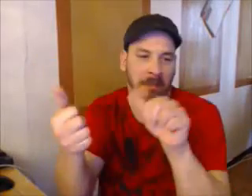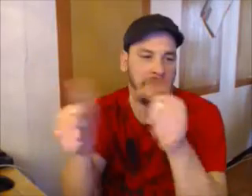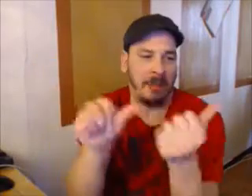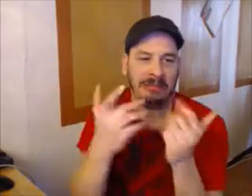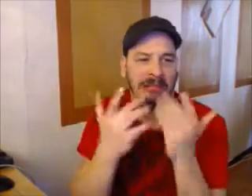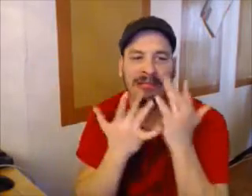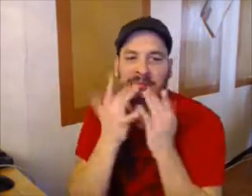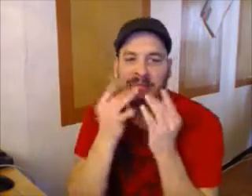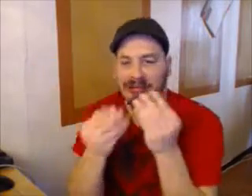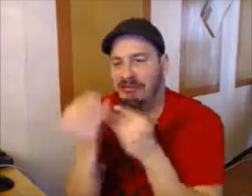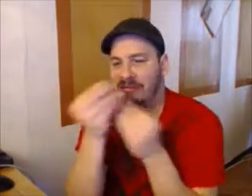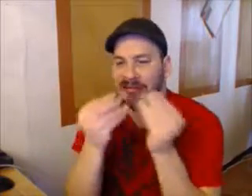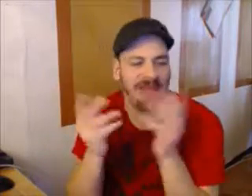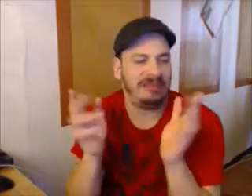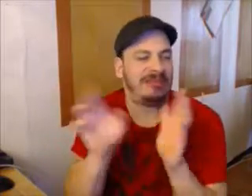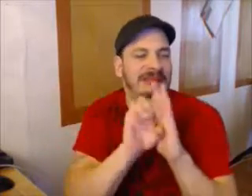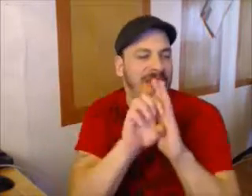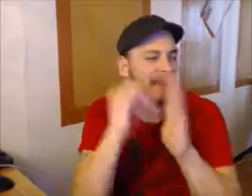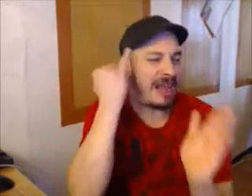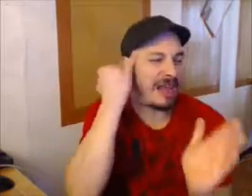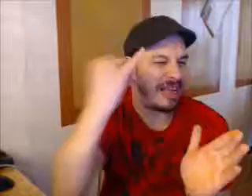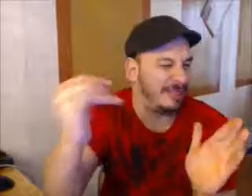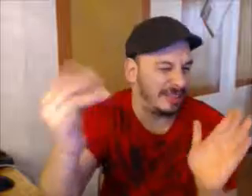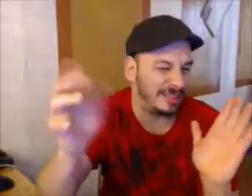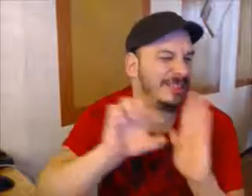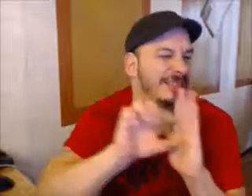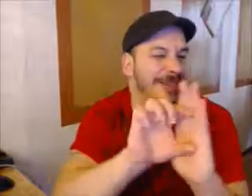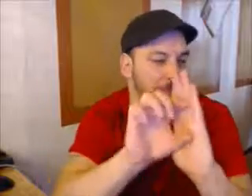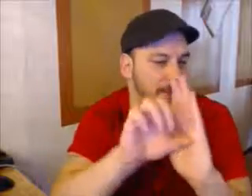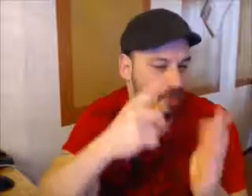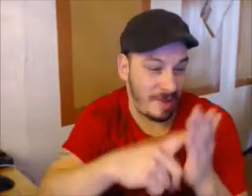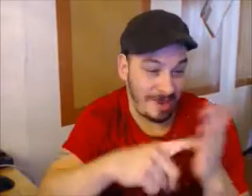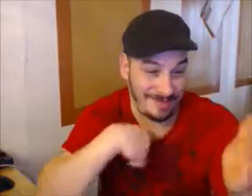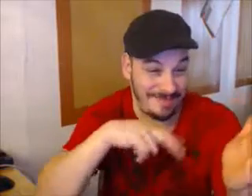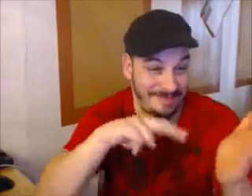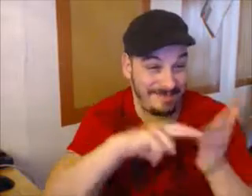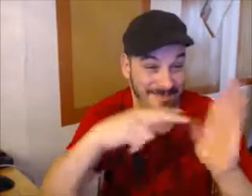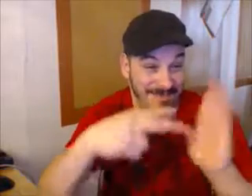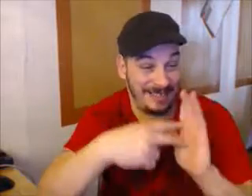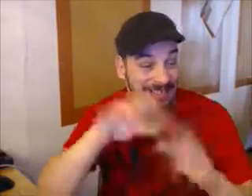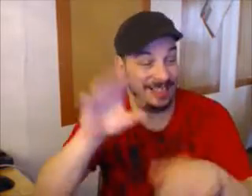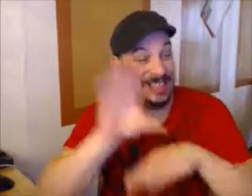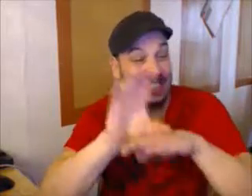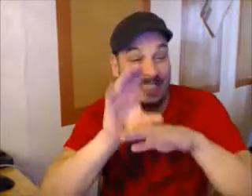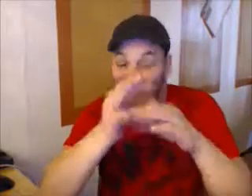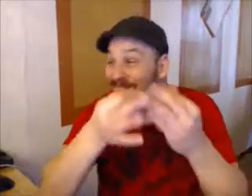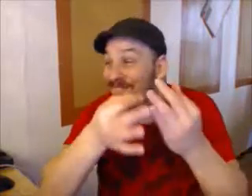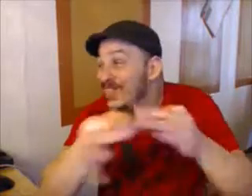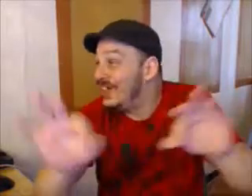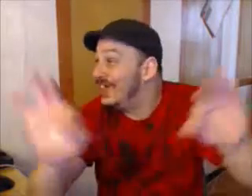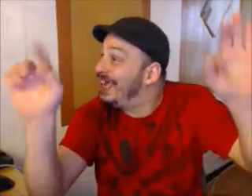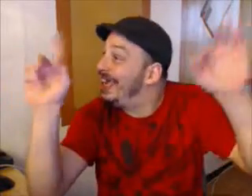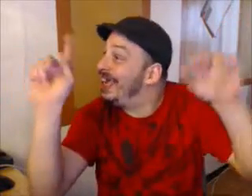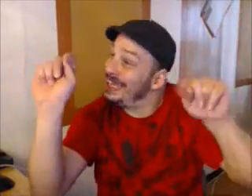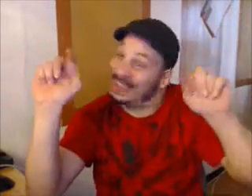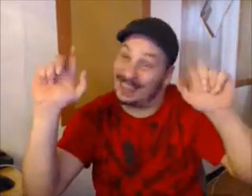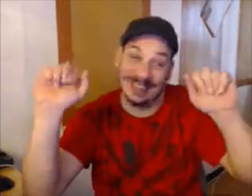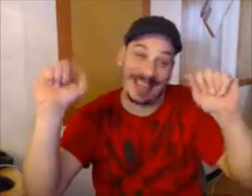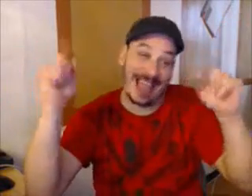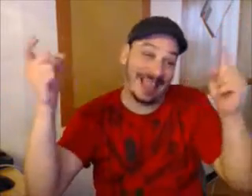fiscal crisis, this challenge that we have, is ever closer. And that's why we need to negotiate through this process and make certain that we come up with a